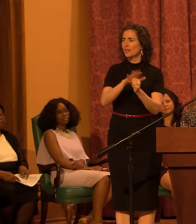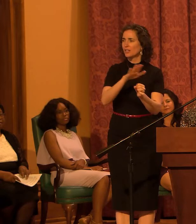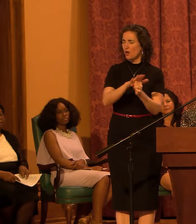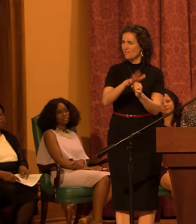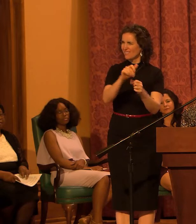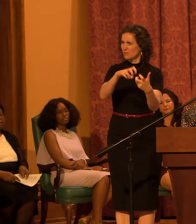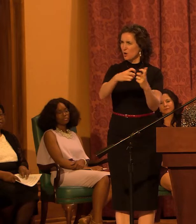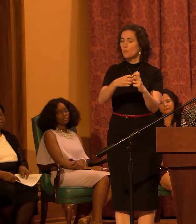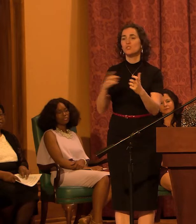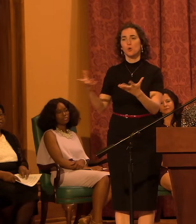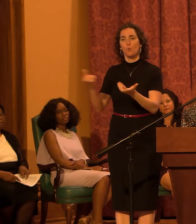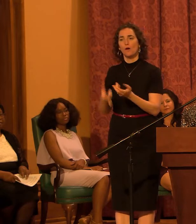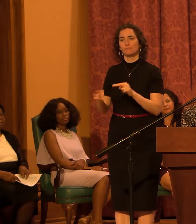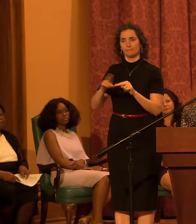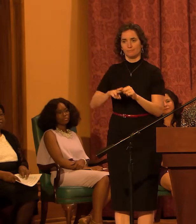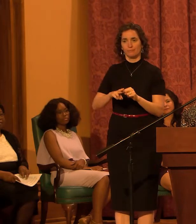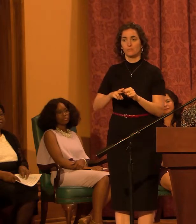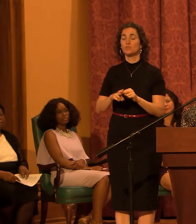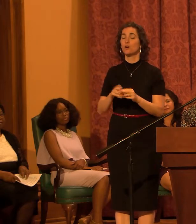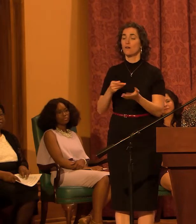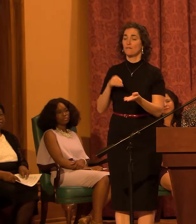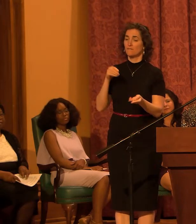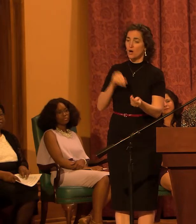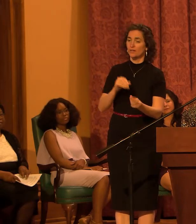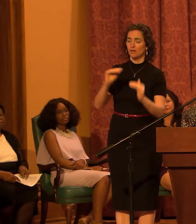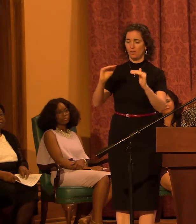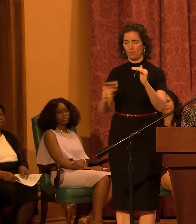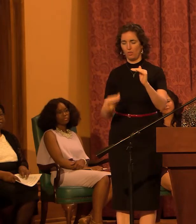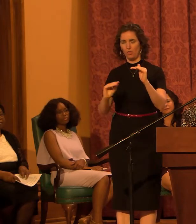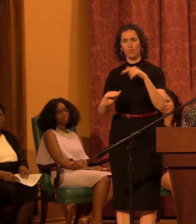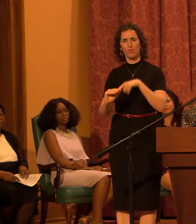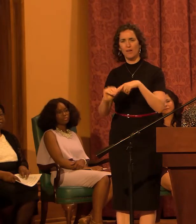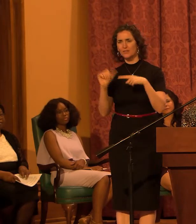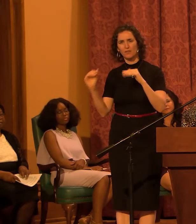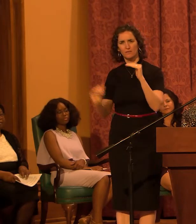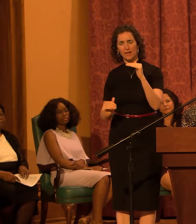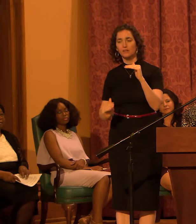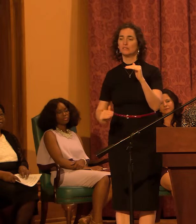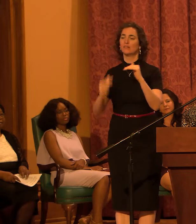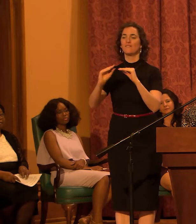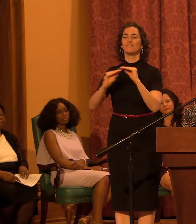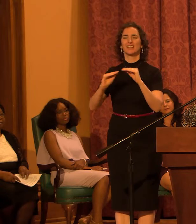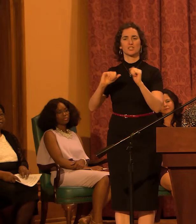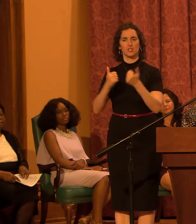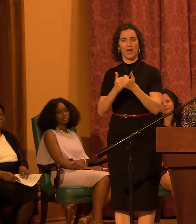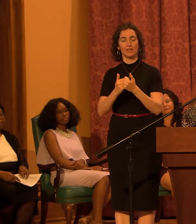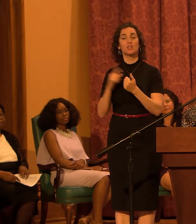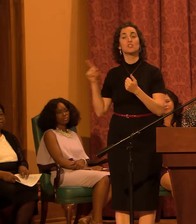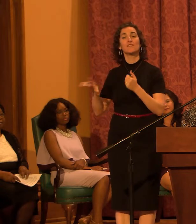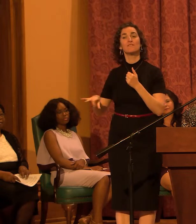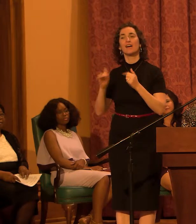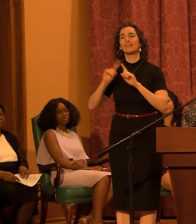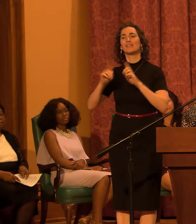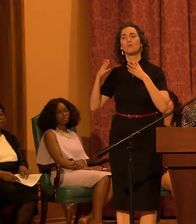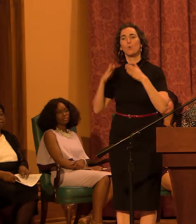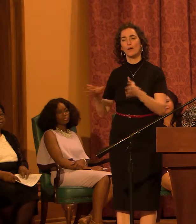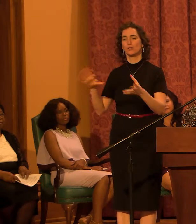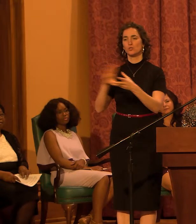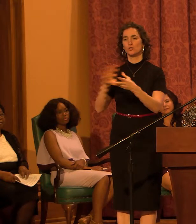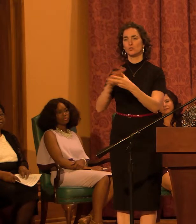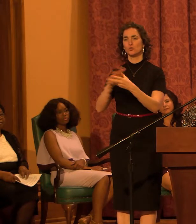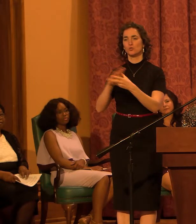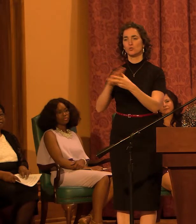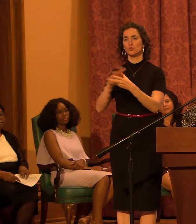problem. Fixing the funding inequalities is always challenging, but Vivian found a different aspect to tell the story from